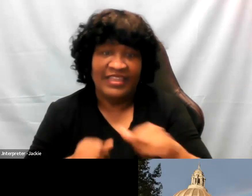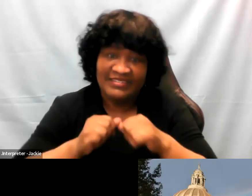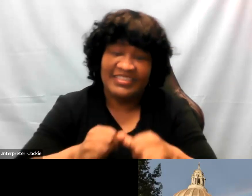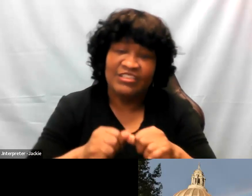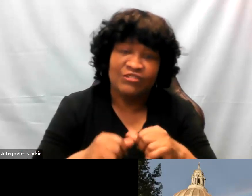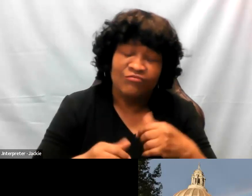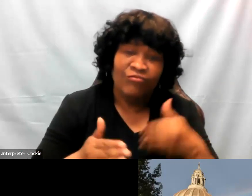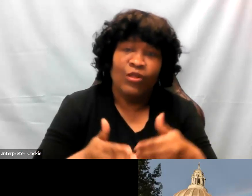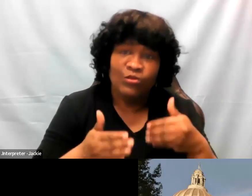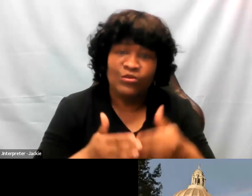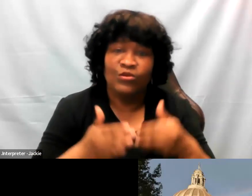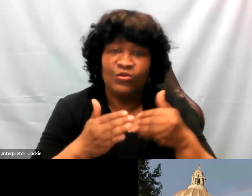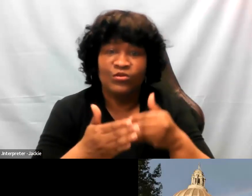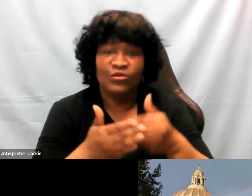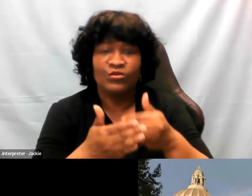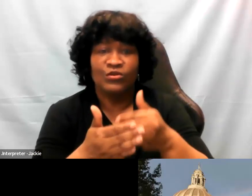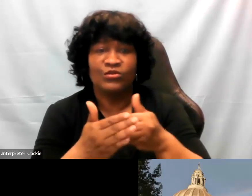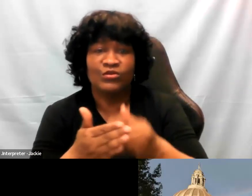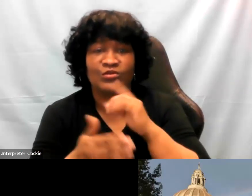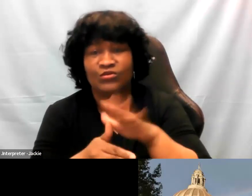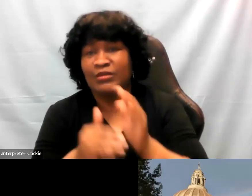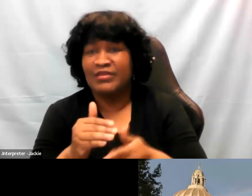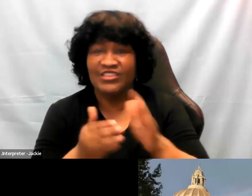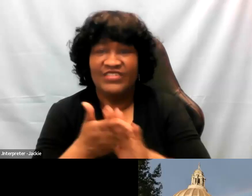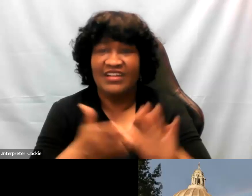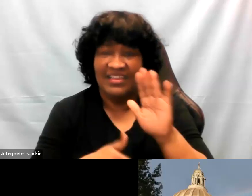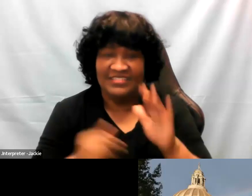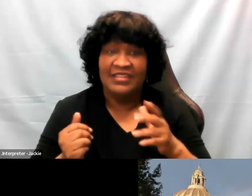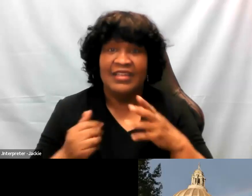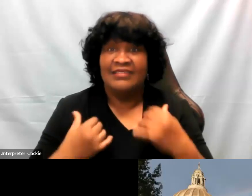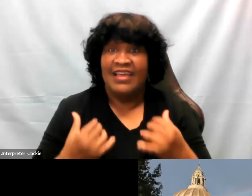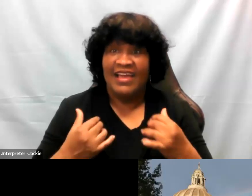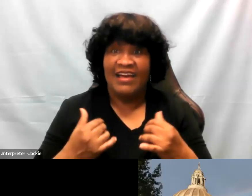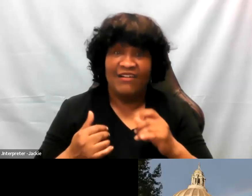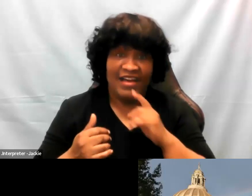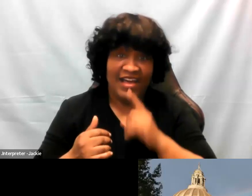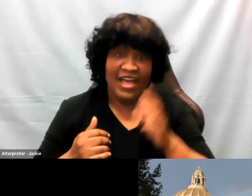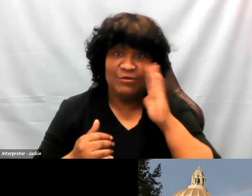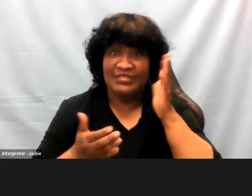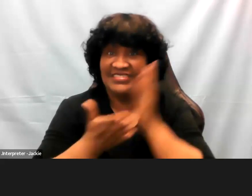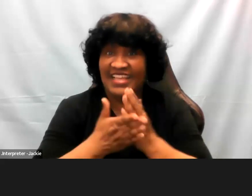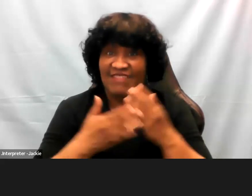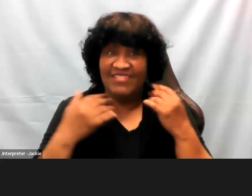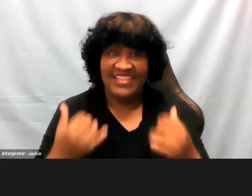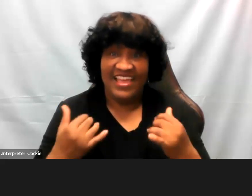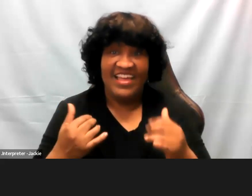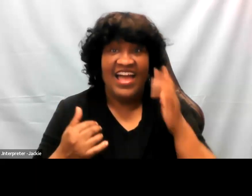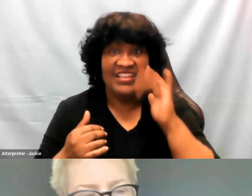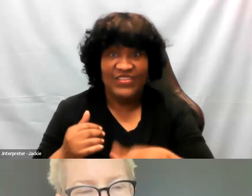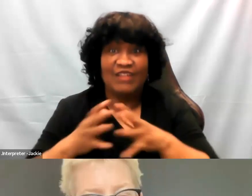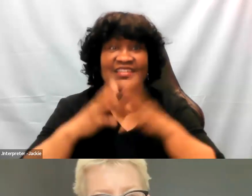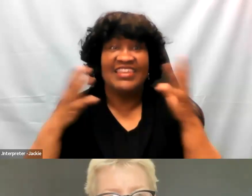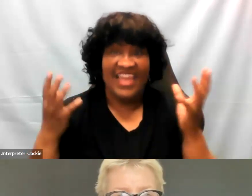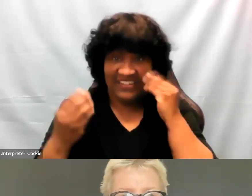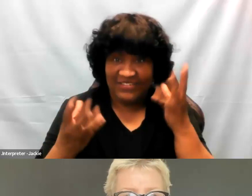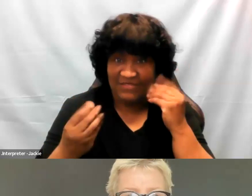get closer and closer to completion. So I am actually going to stop there, since I know there was a lot of information